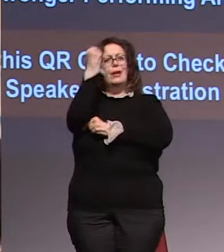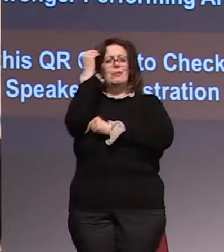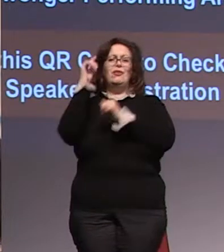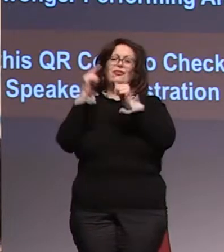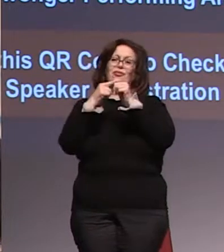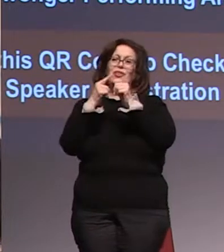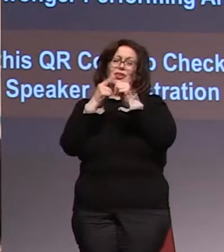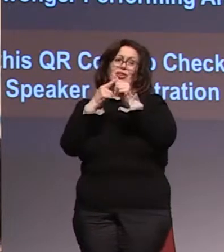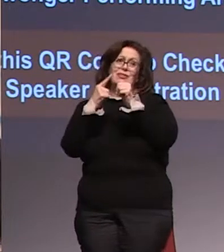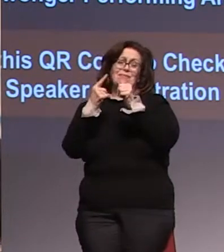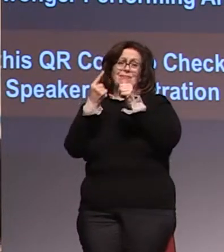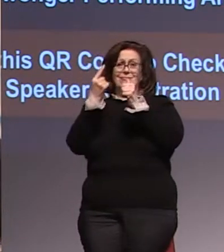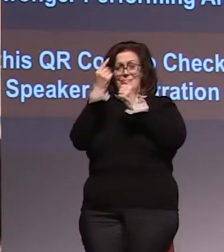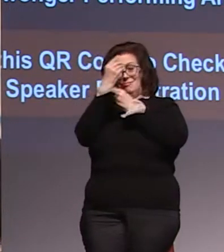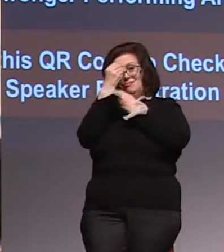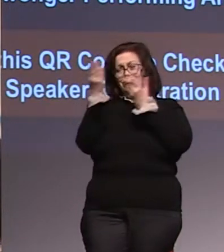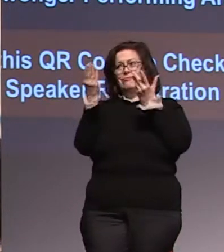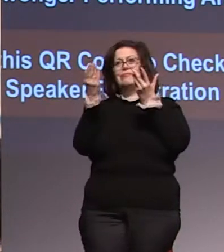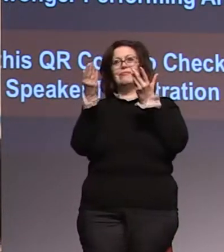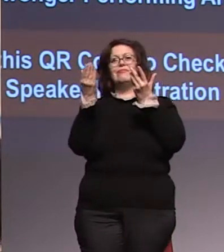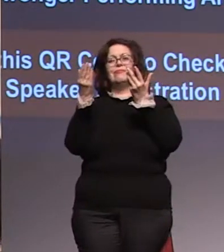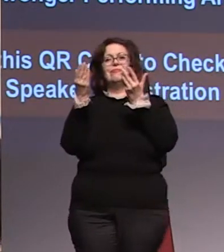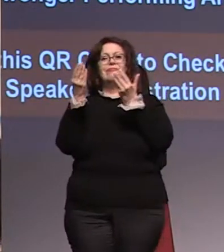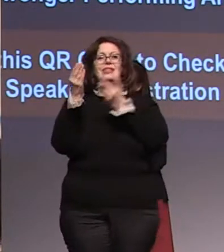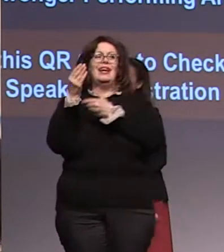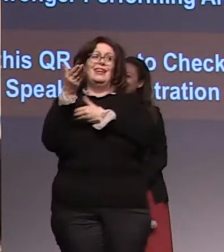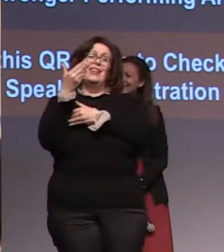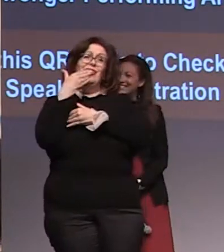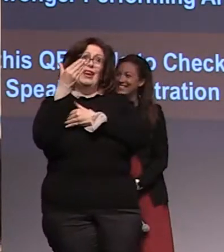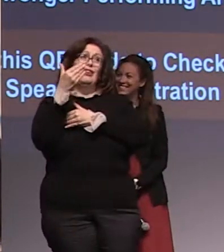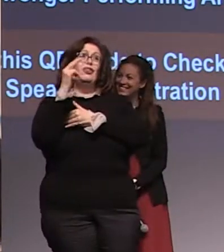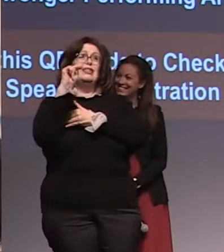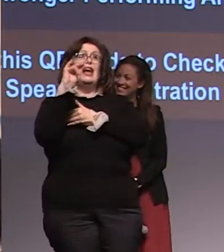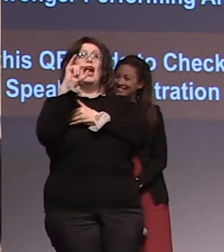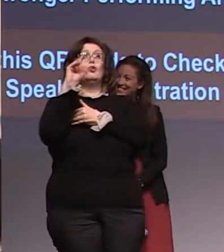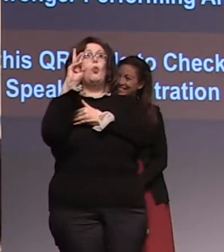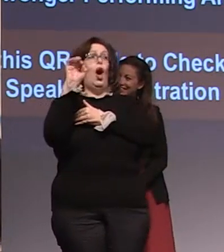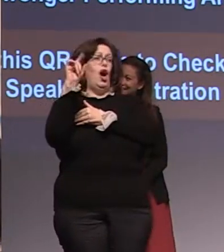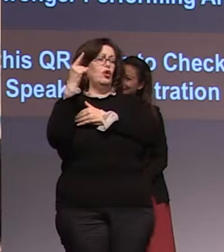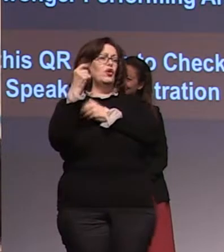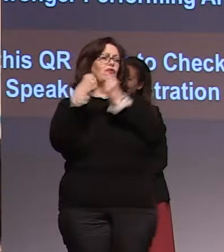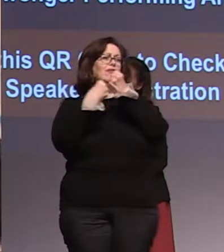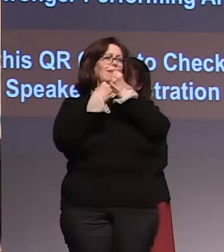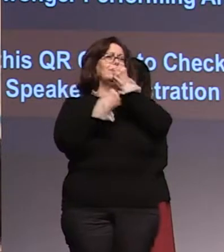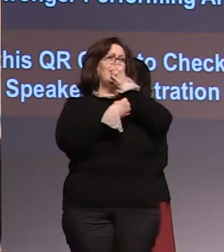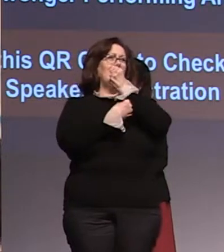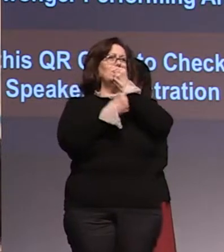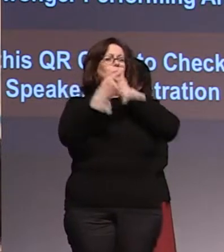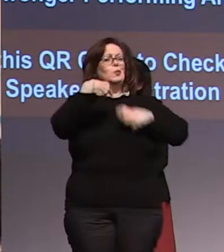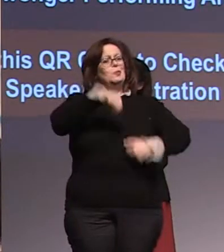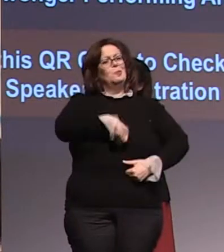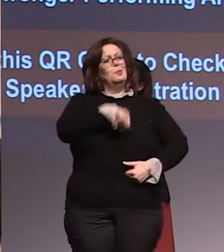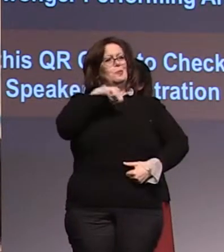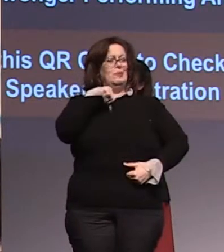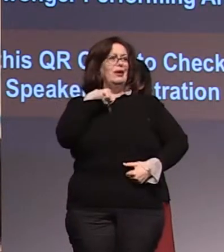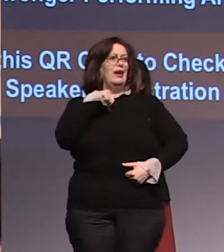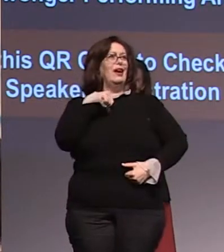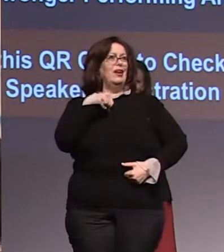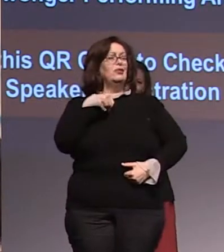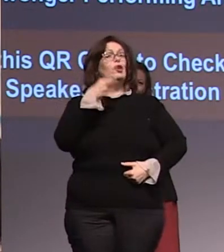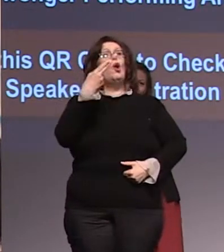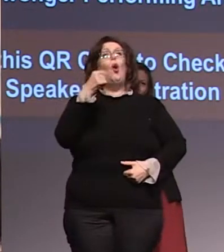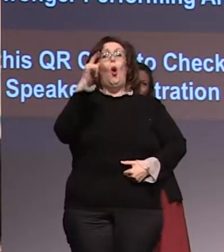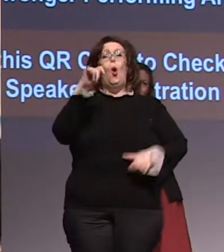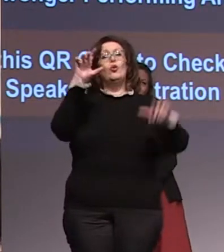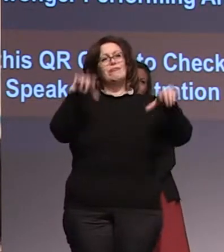of all, I guess I should say, I'm Nancy Dishner from the Niswonger Foundation, and we are very proud to be co-hosts of this